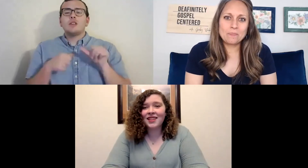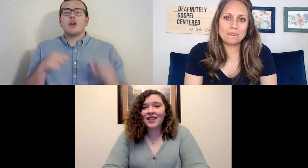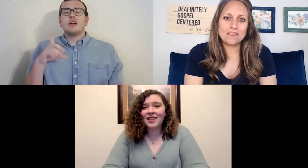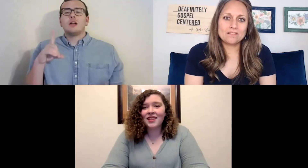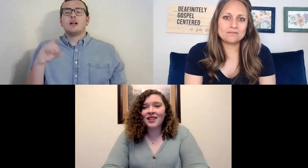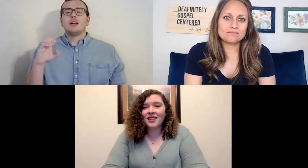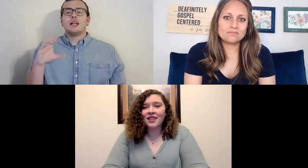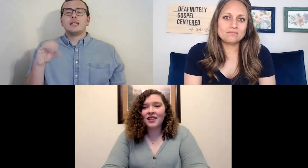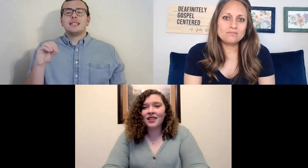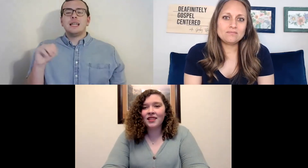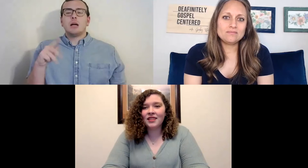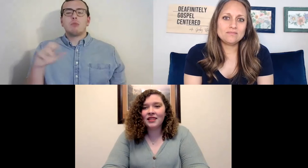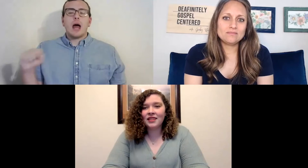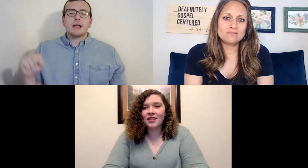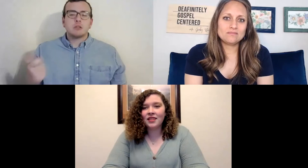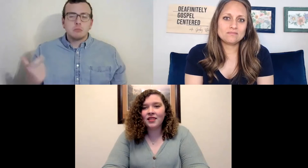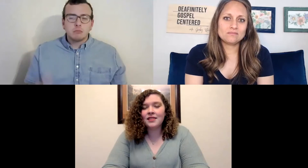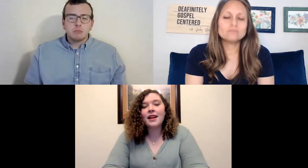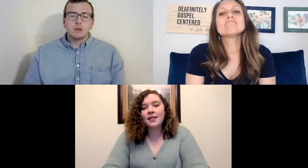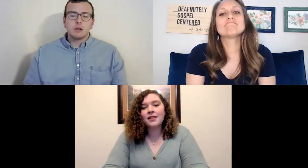like, decompress and everything.